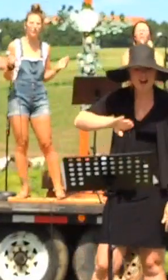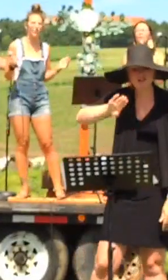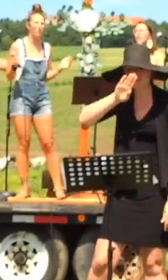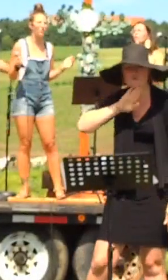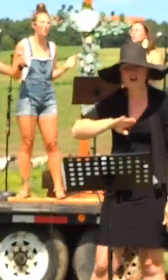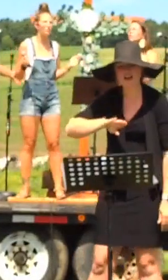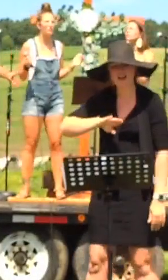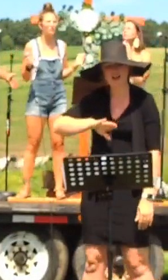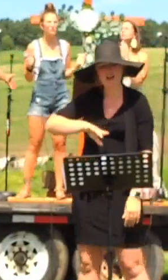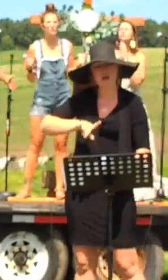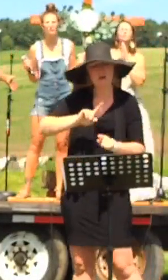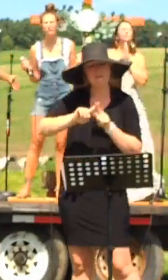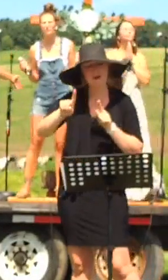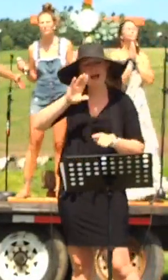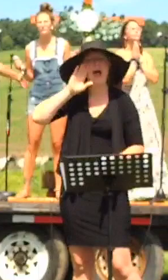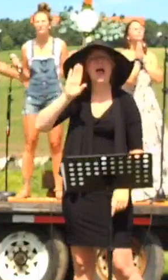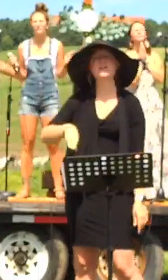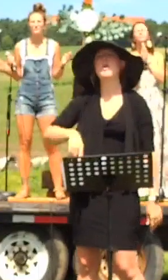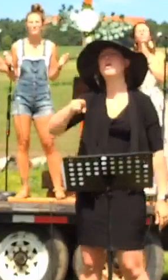they'd fall,